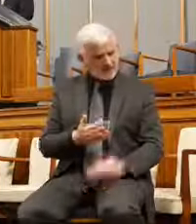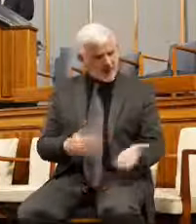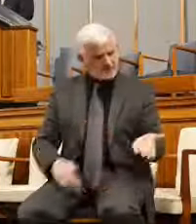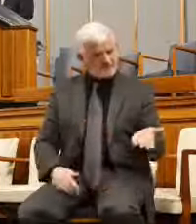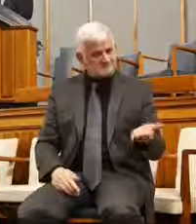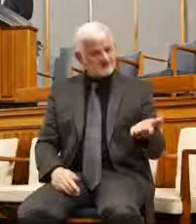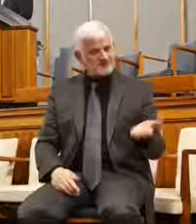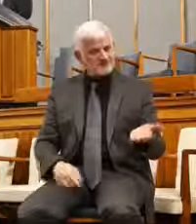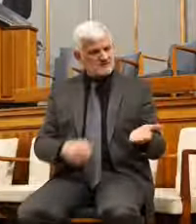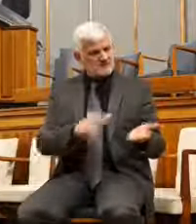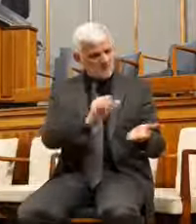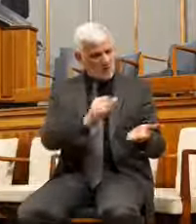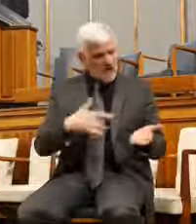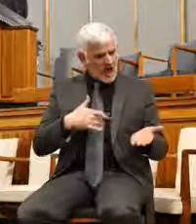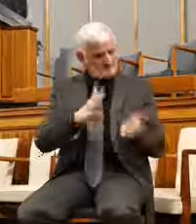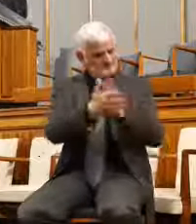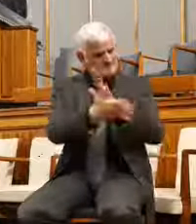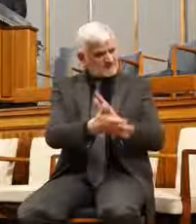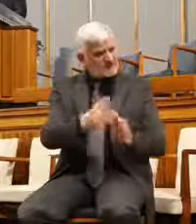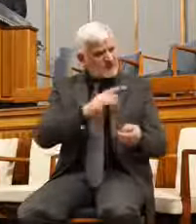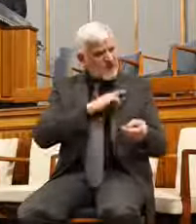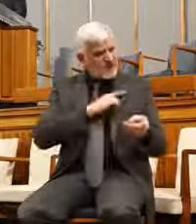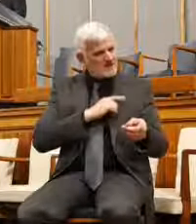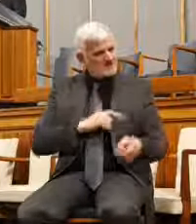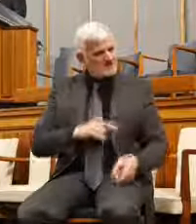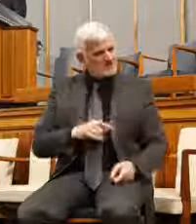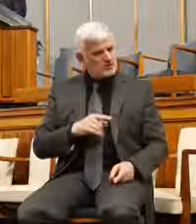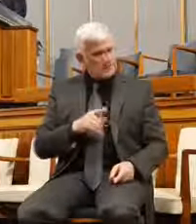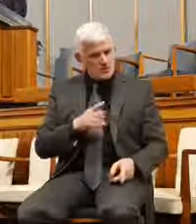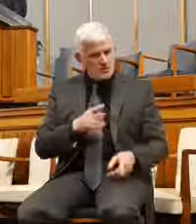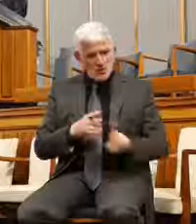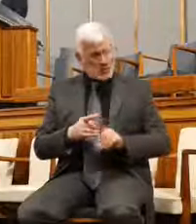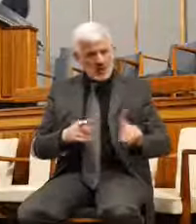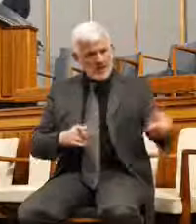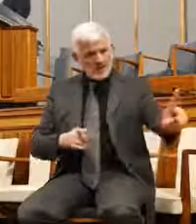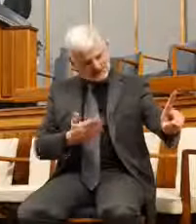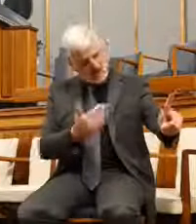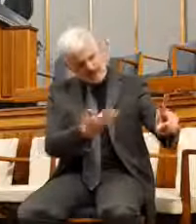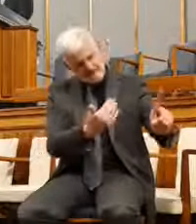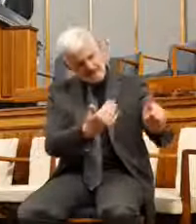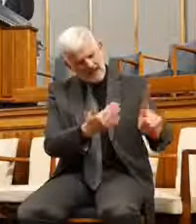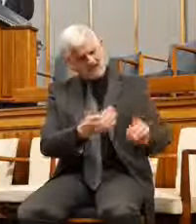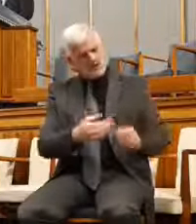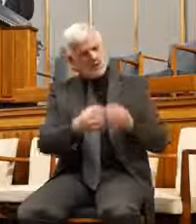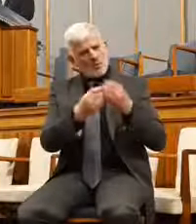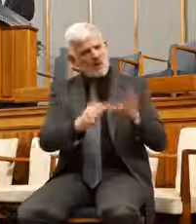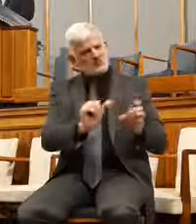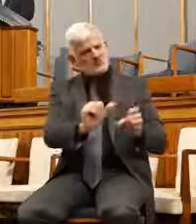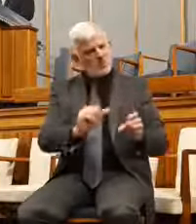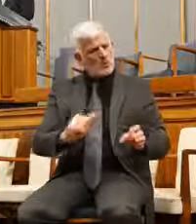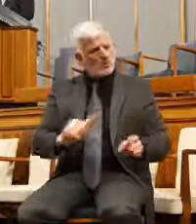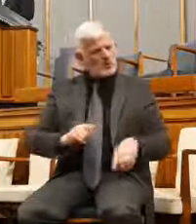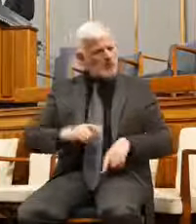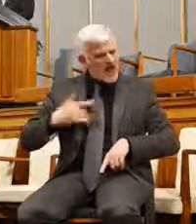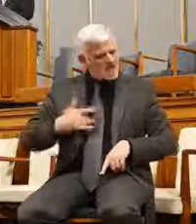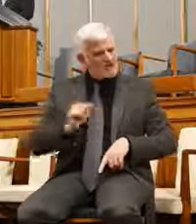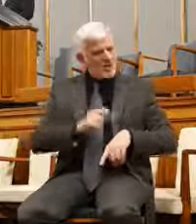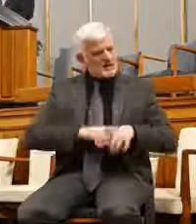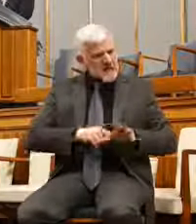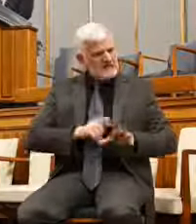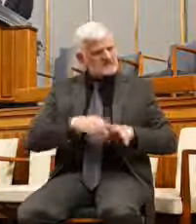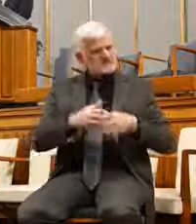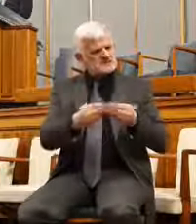life? Why are you walking away from me? Why are you wasting your years? Why are